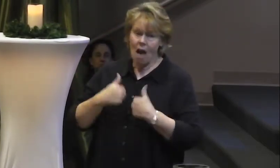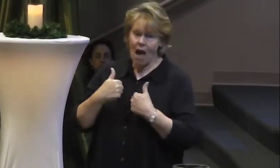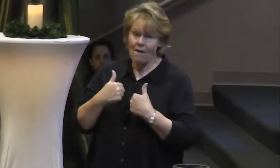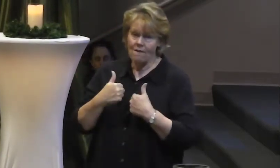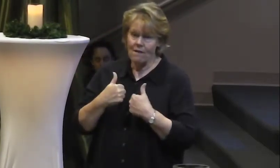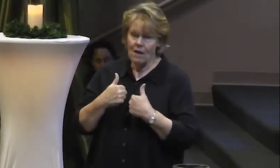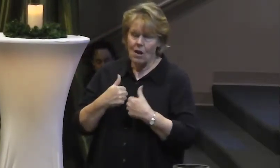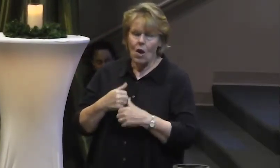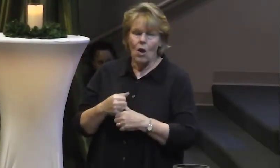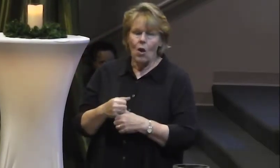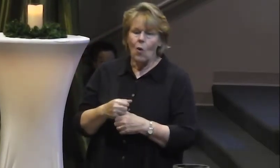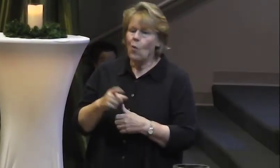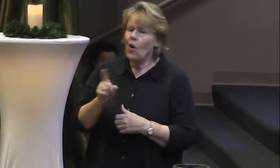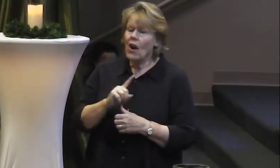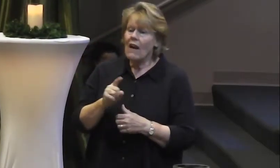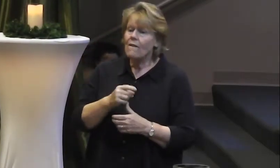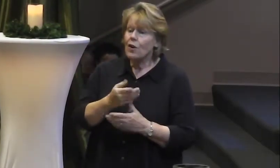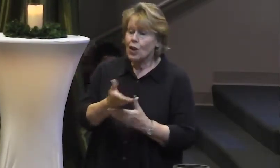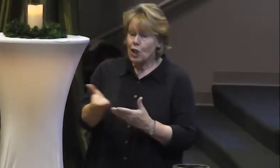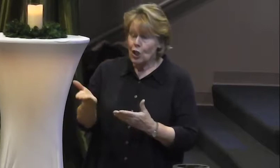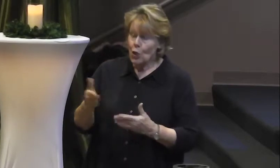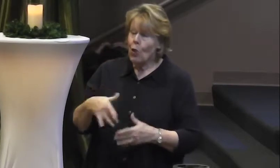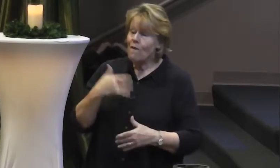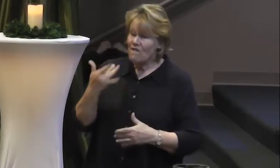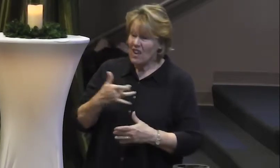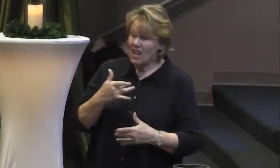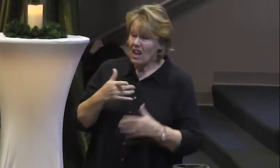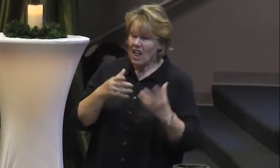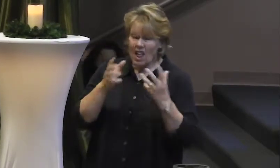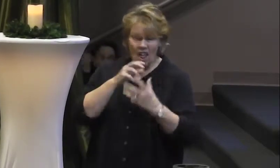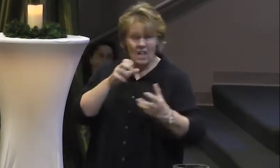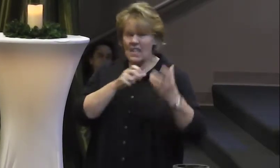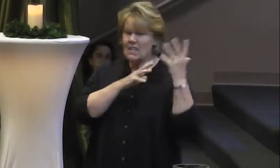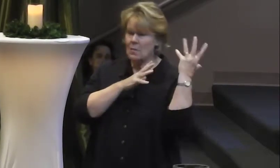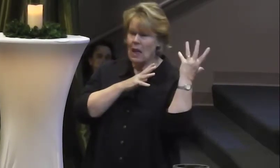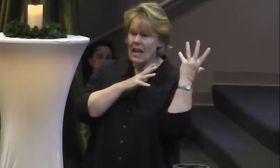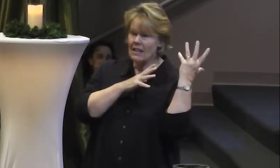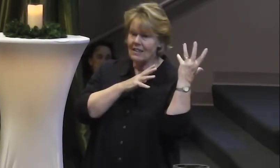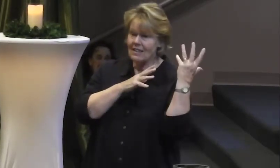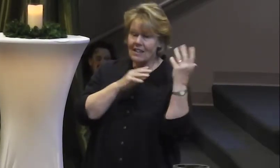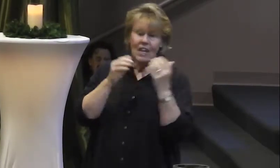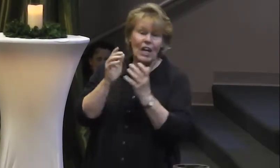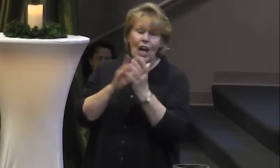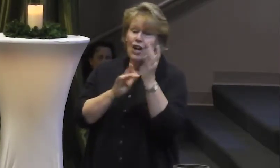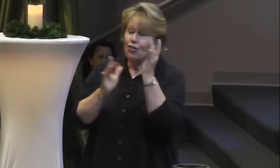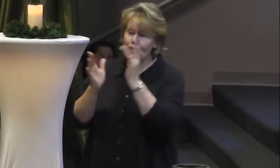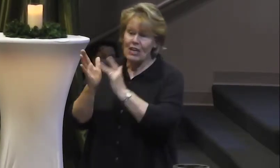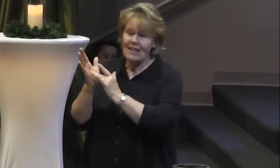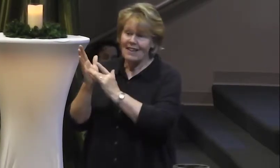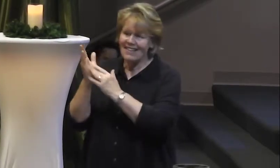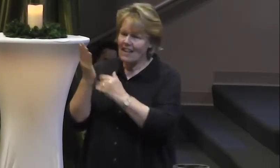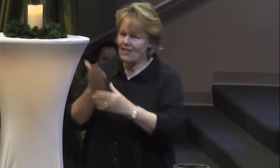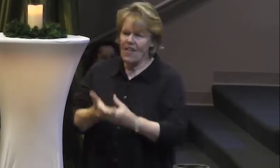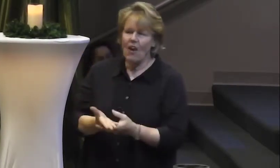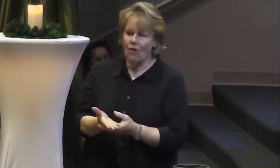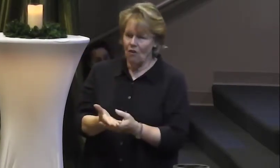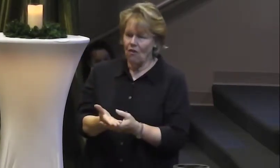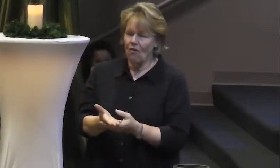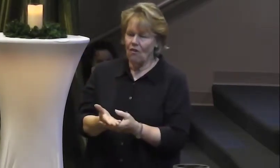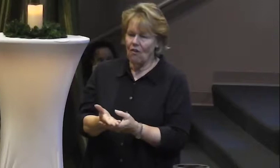feel displaced, Jesus has come there. Wherever you feel displaced, the